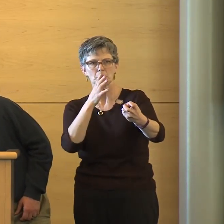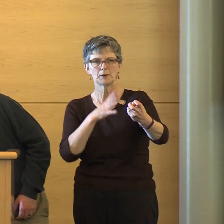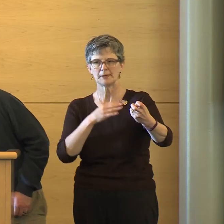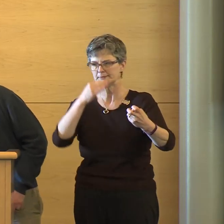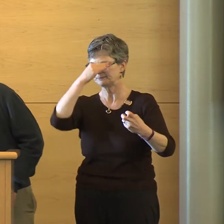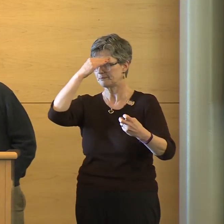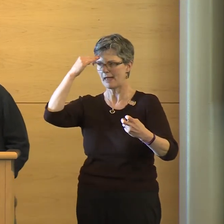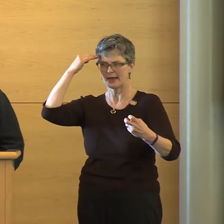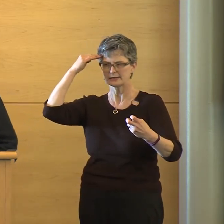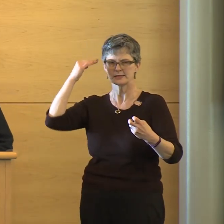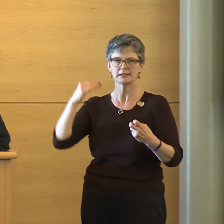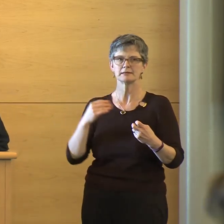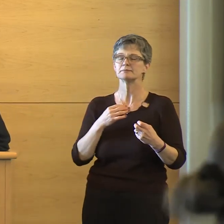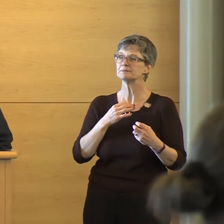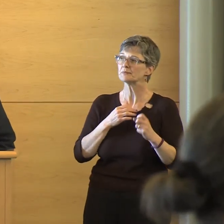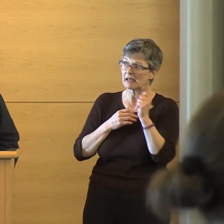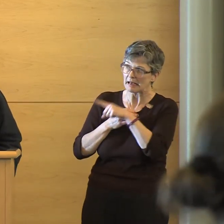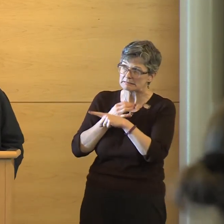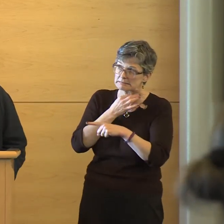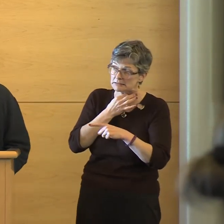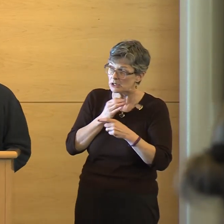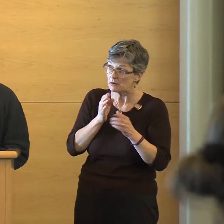are those misconceptions.